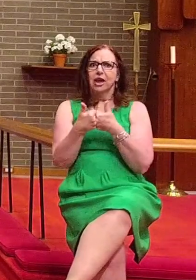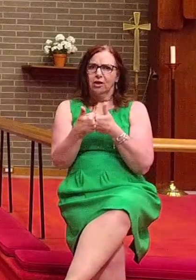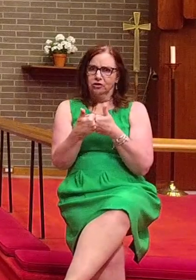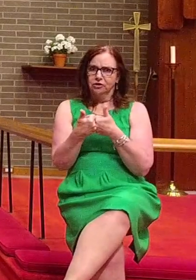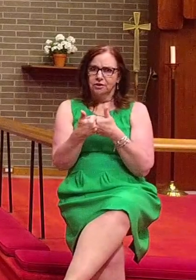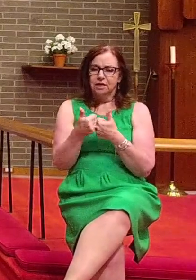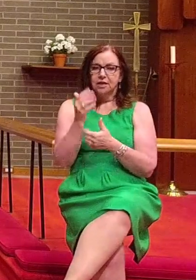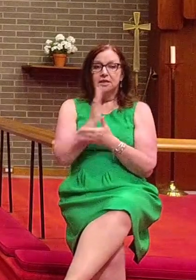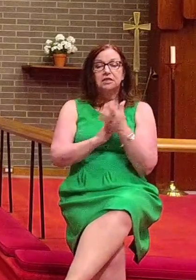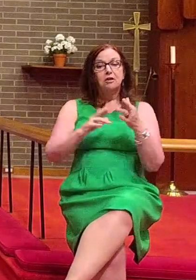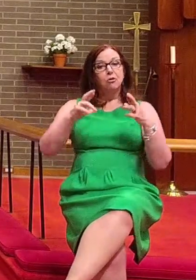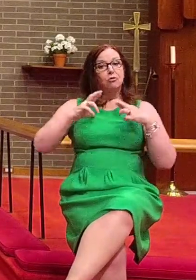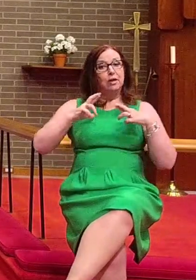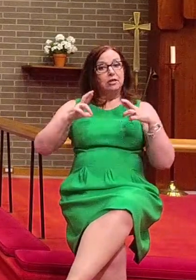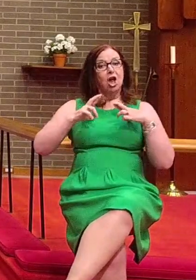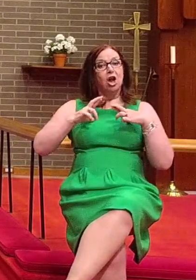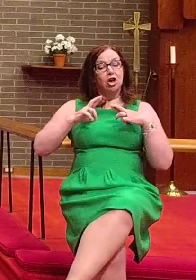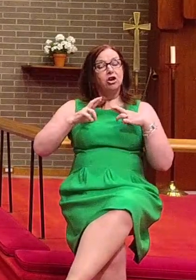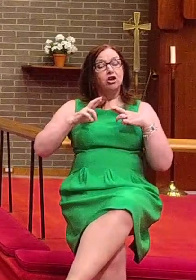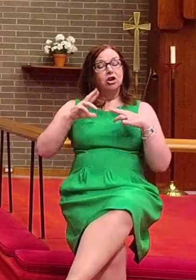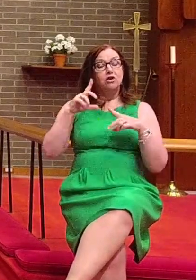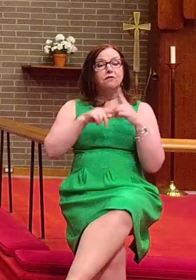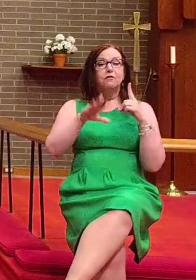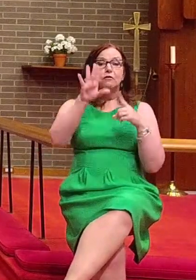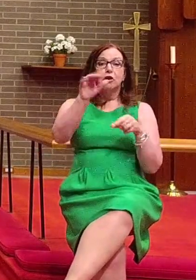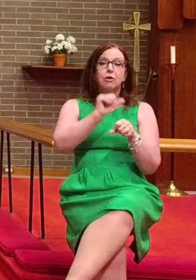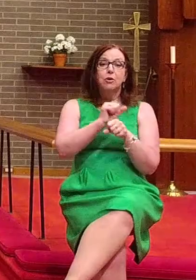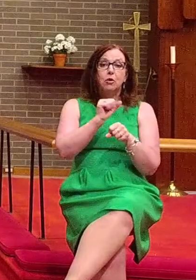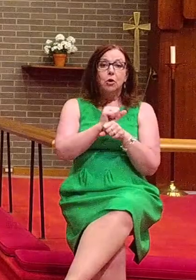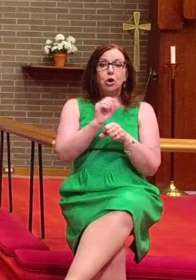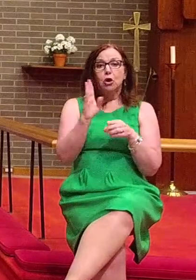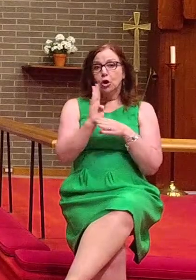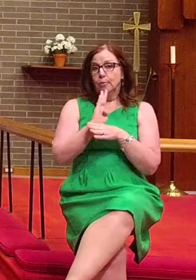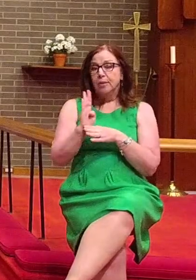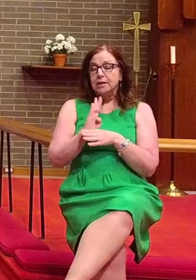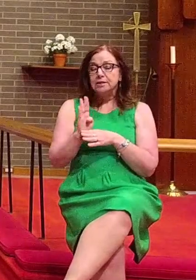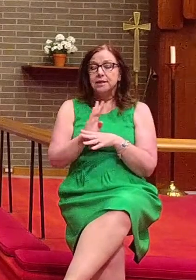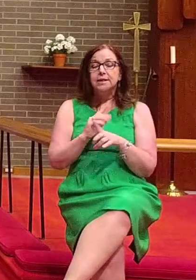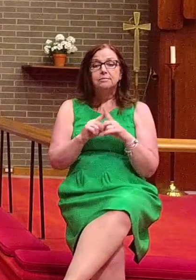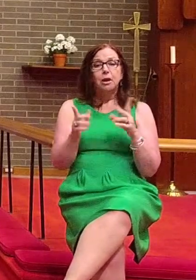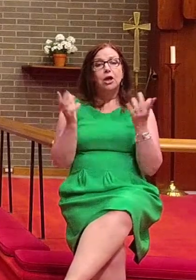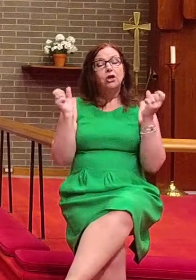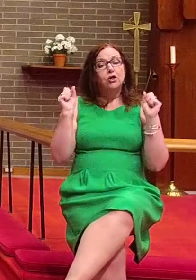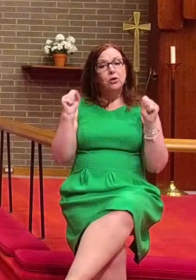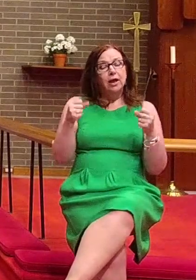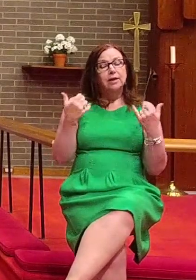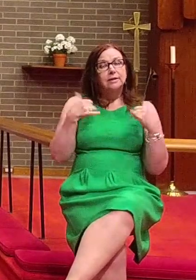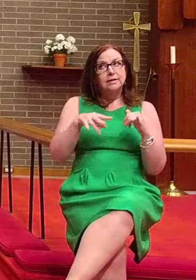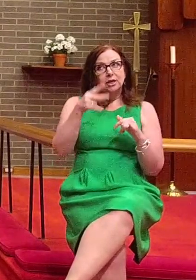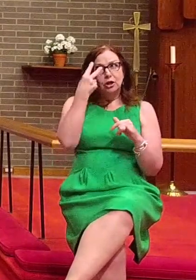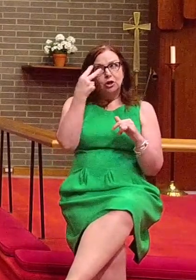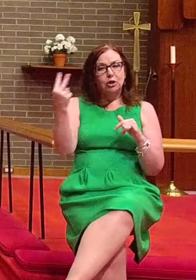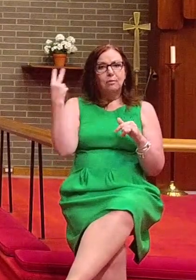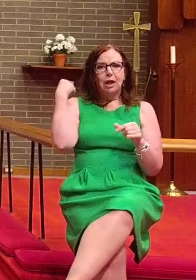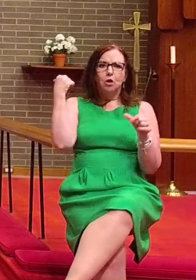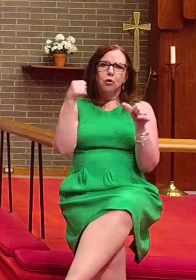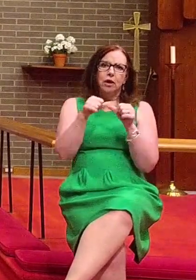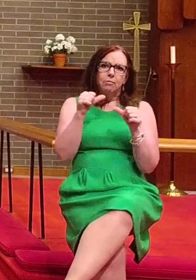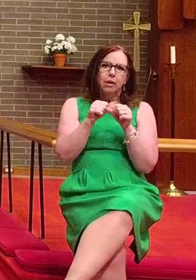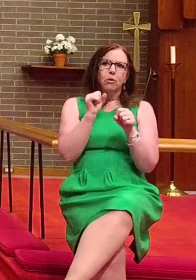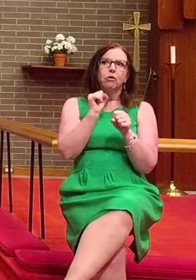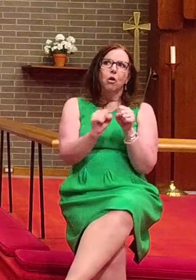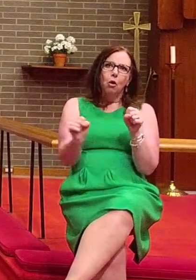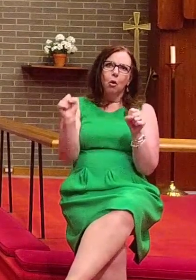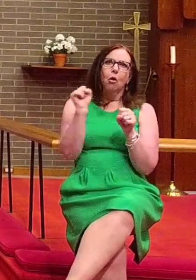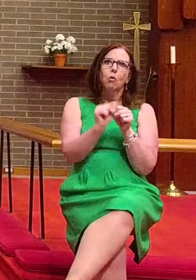are retired from your work business, but you can certainly remember the grind of